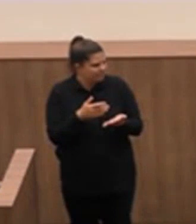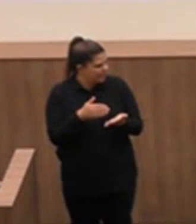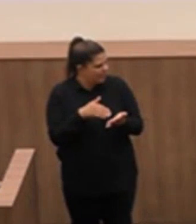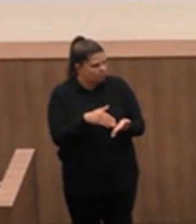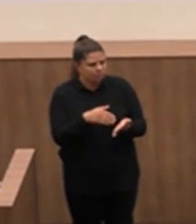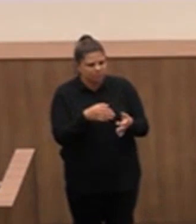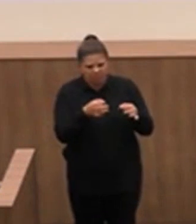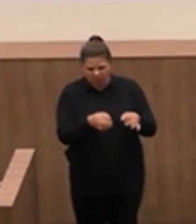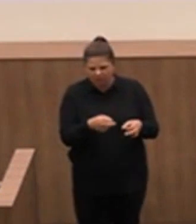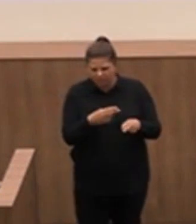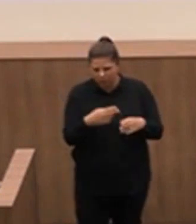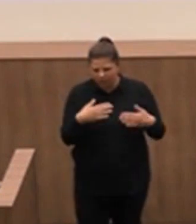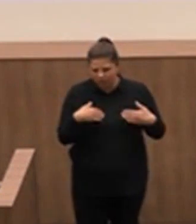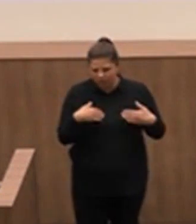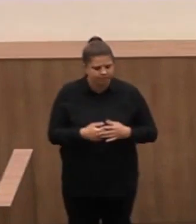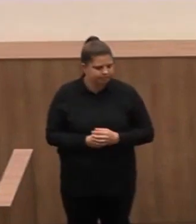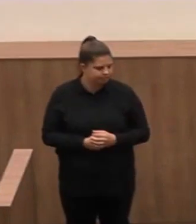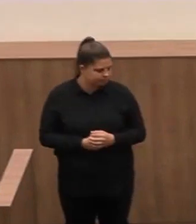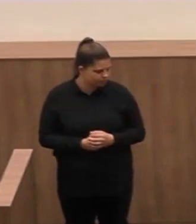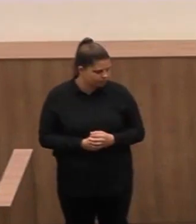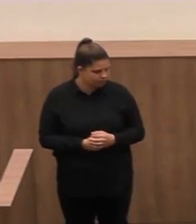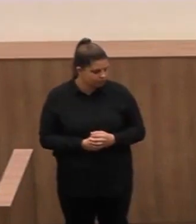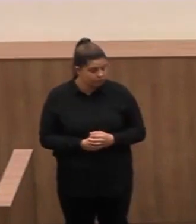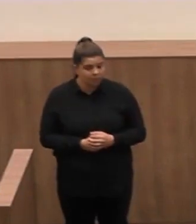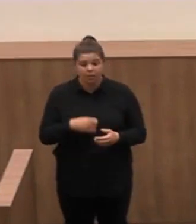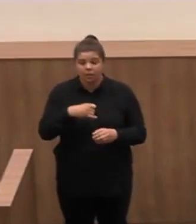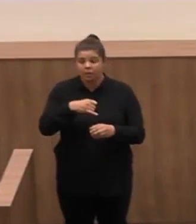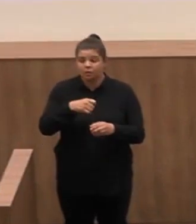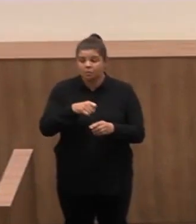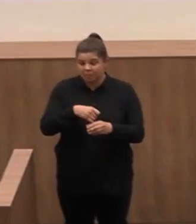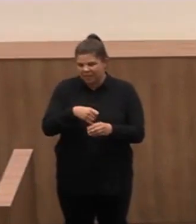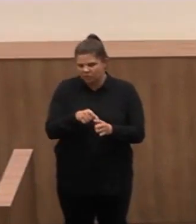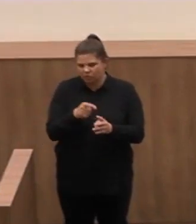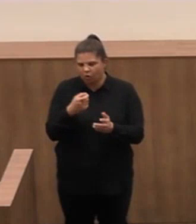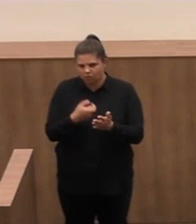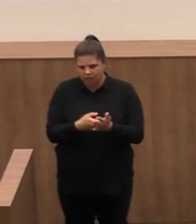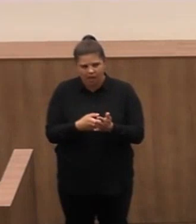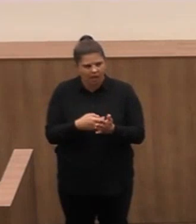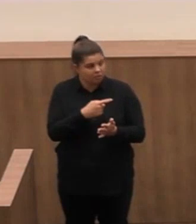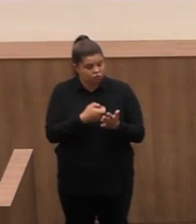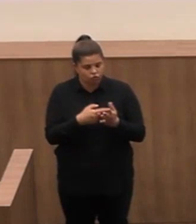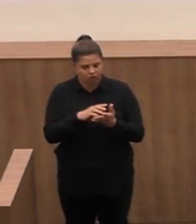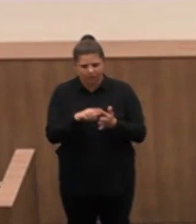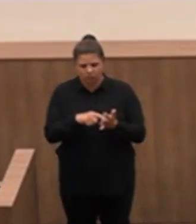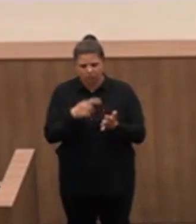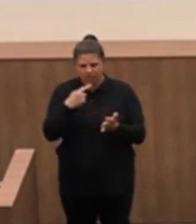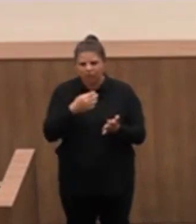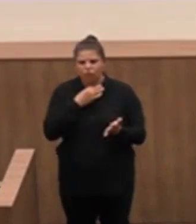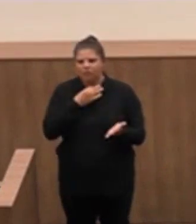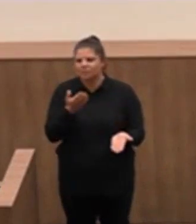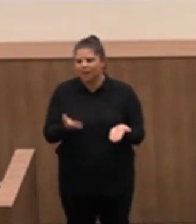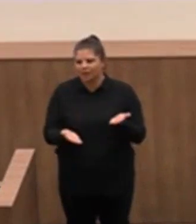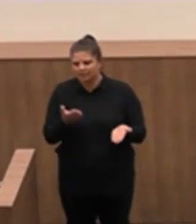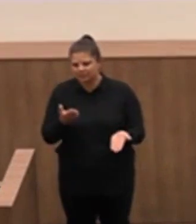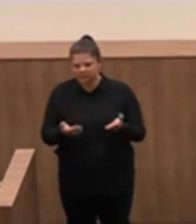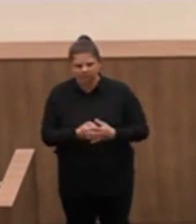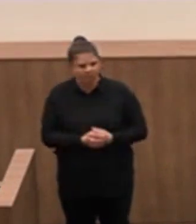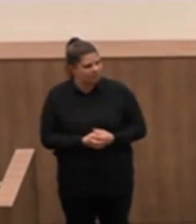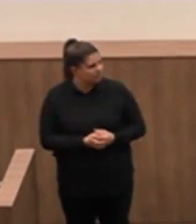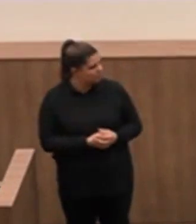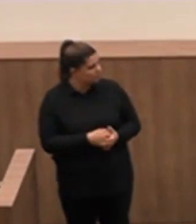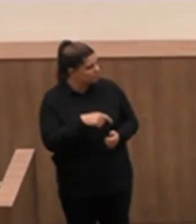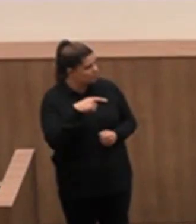what, as a medical doctor, and Rachel talked about the risk and balancing that, and how did